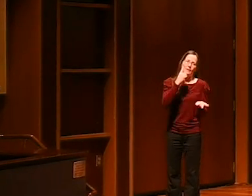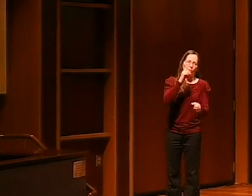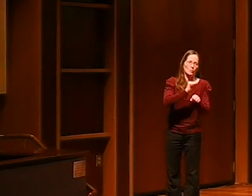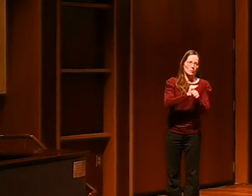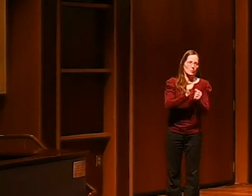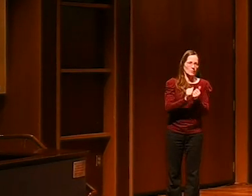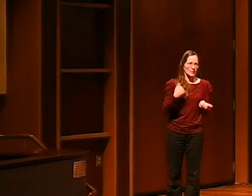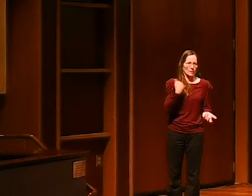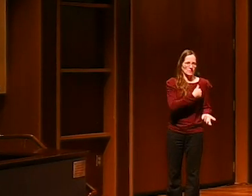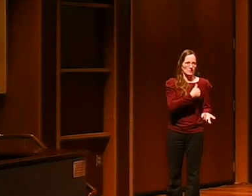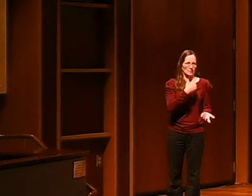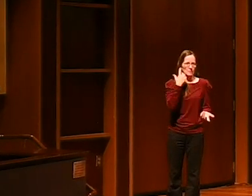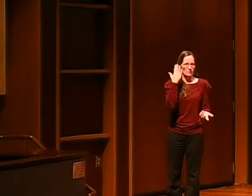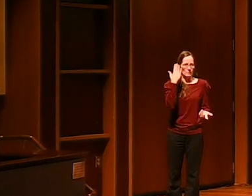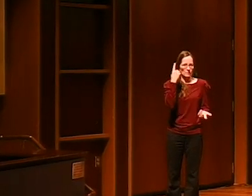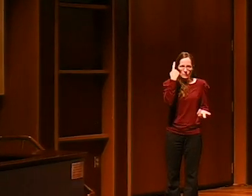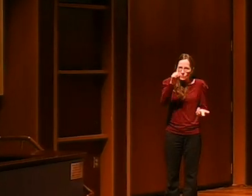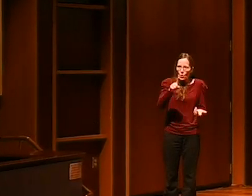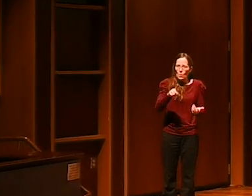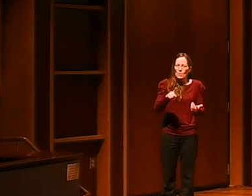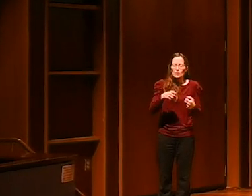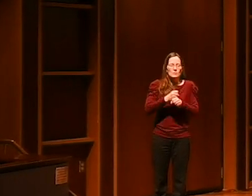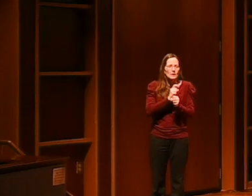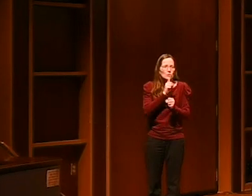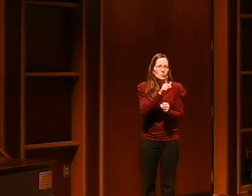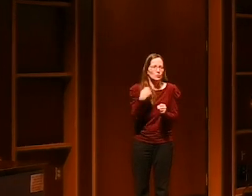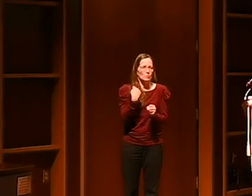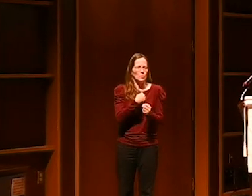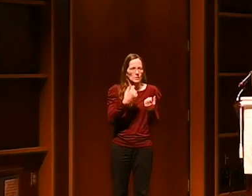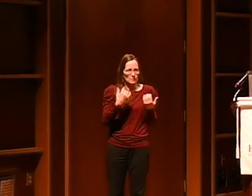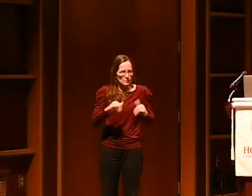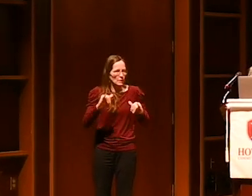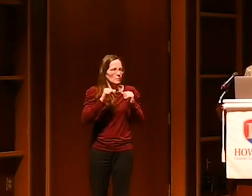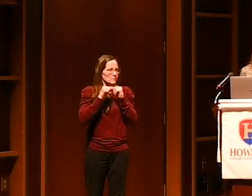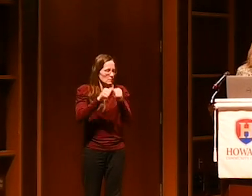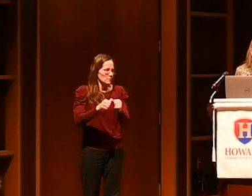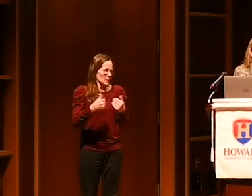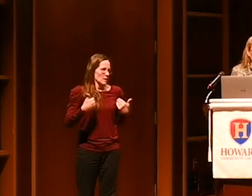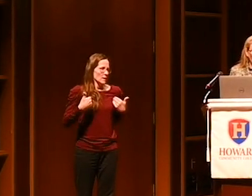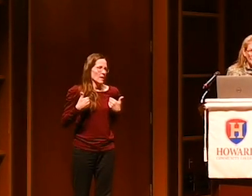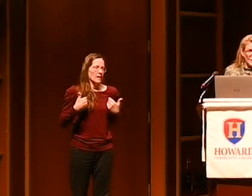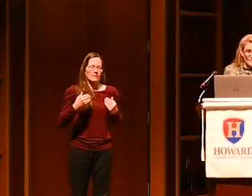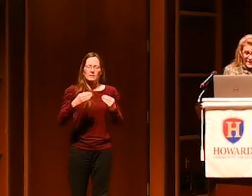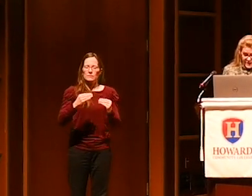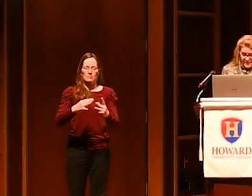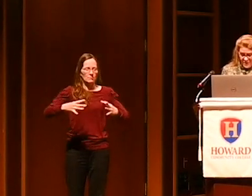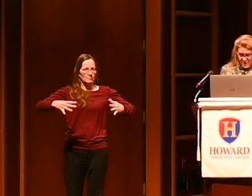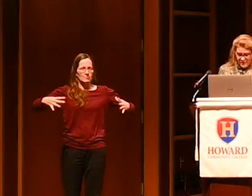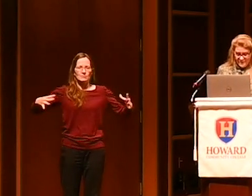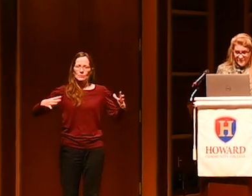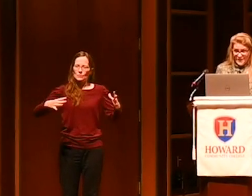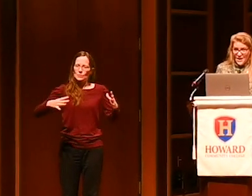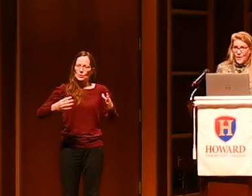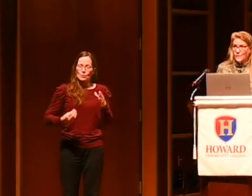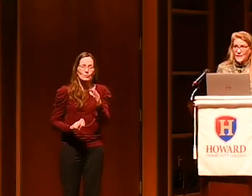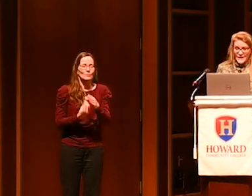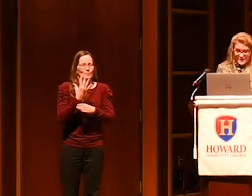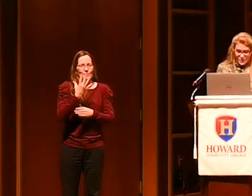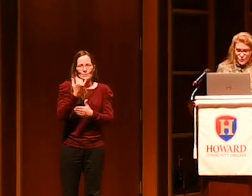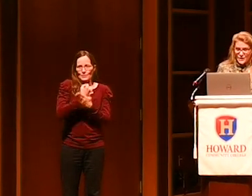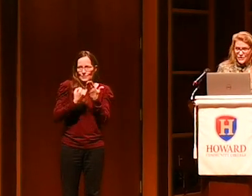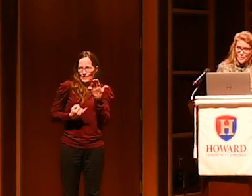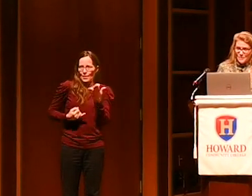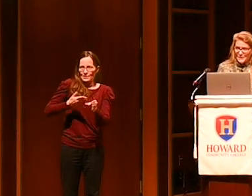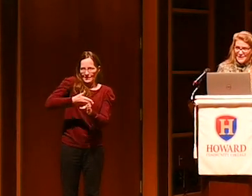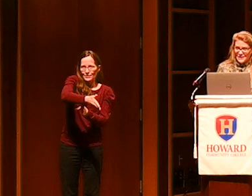and inclusive arts and cultural sector where creativity can flourish and everyone can participate in the arts. Over the